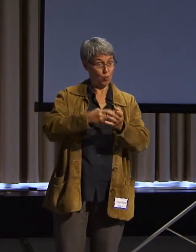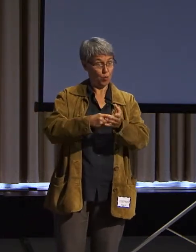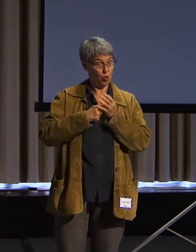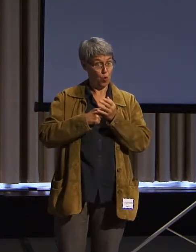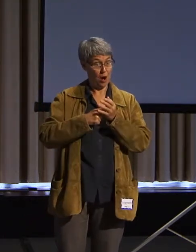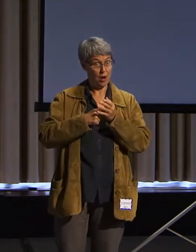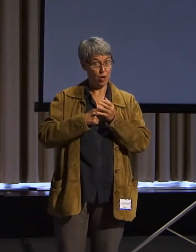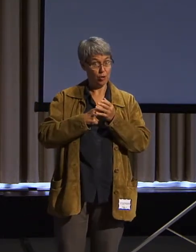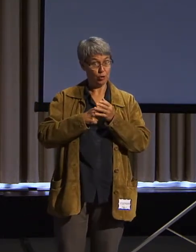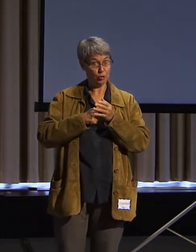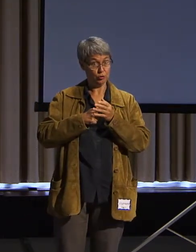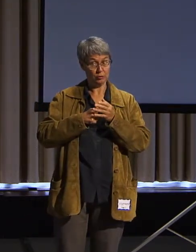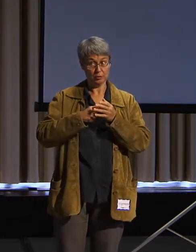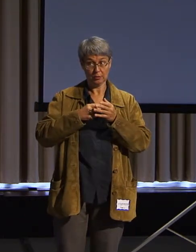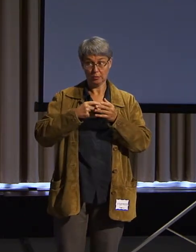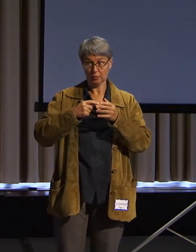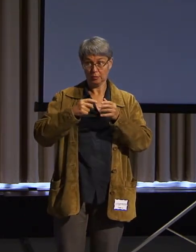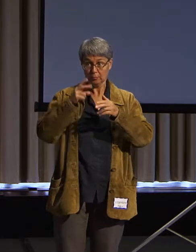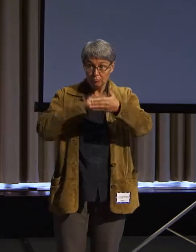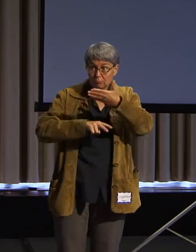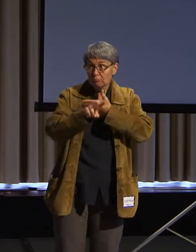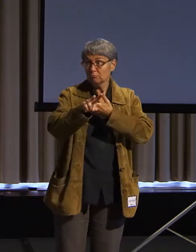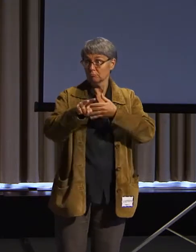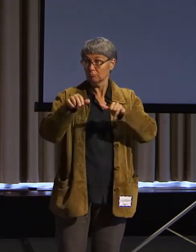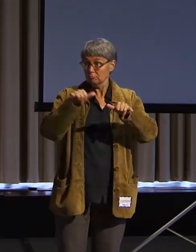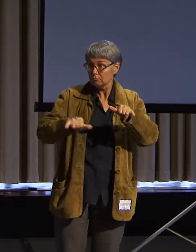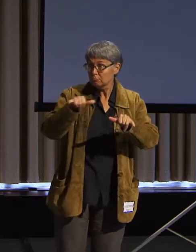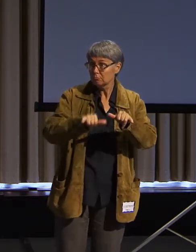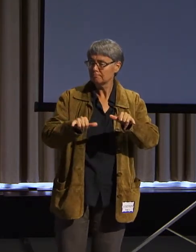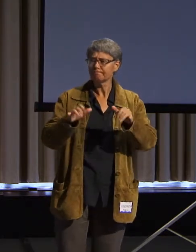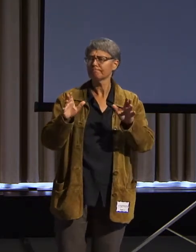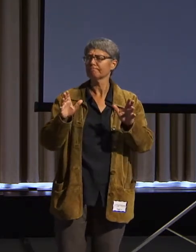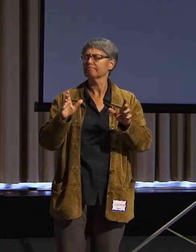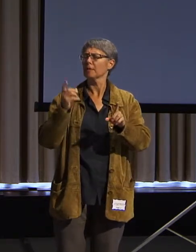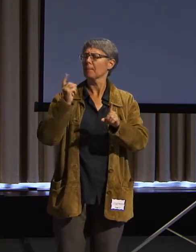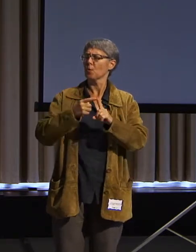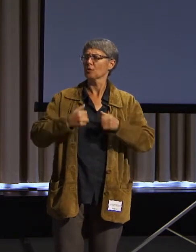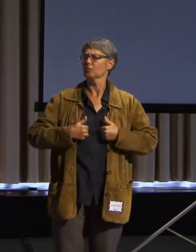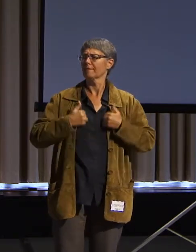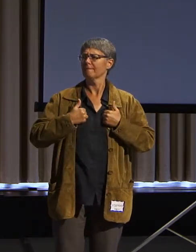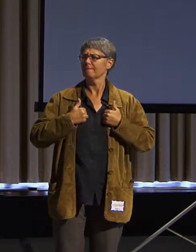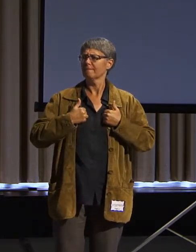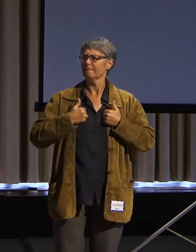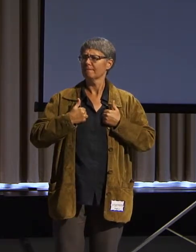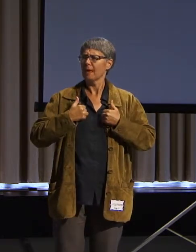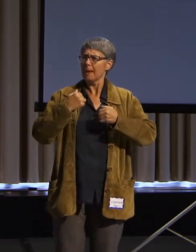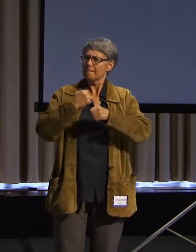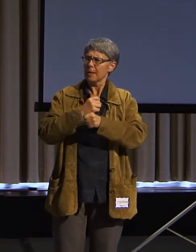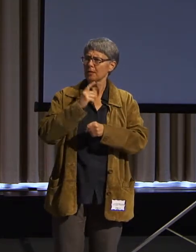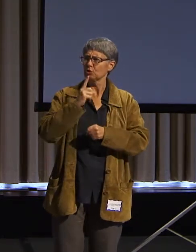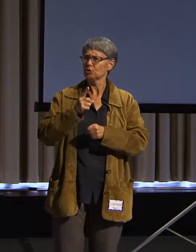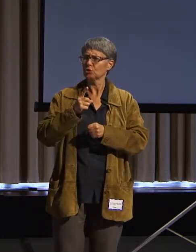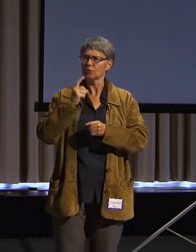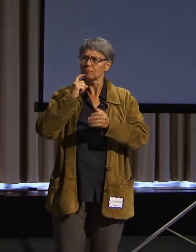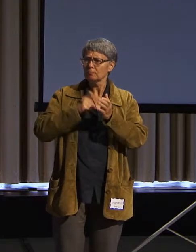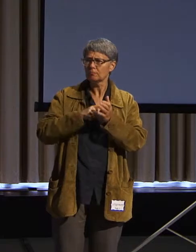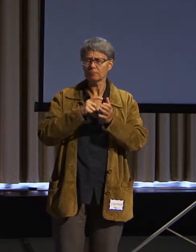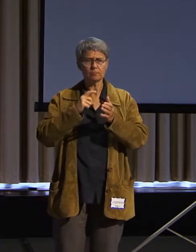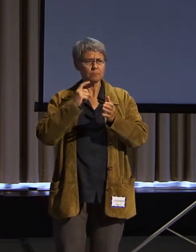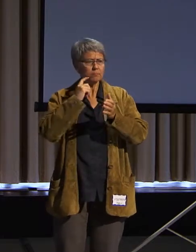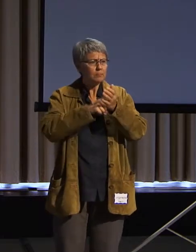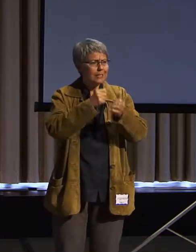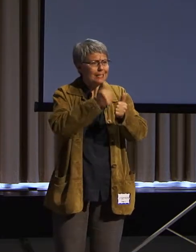is about survival. Ideally making it through the day, weaving in small ways to support my body, mind, and heart